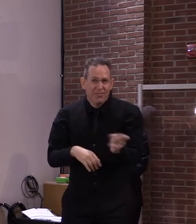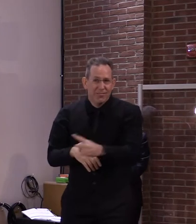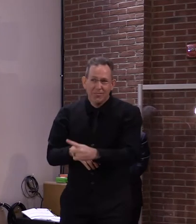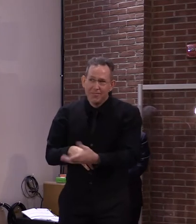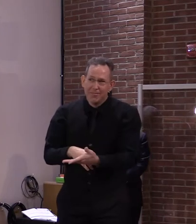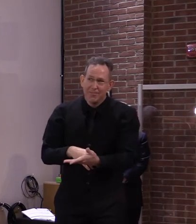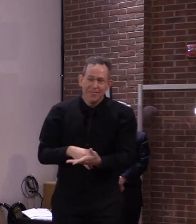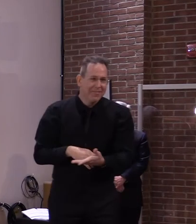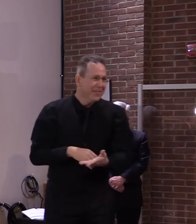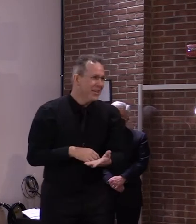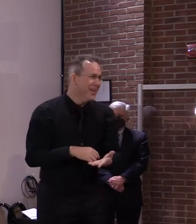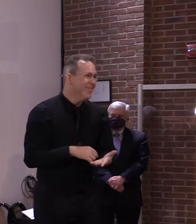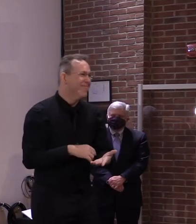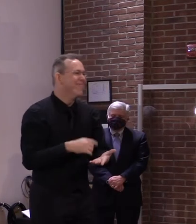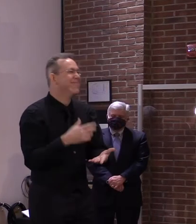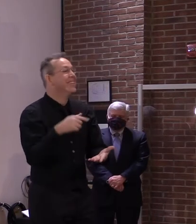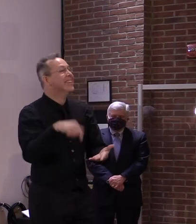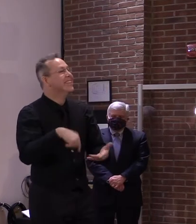buccaneers